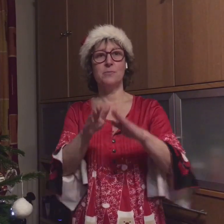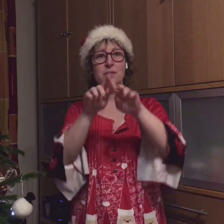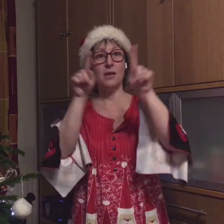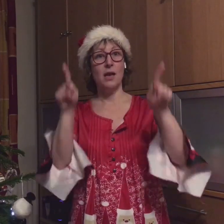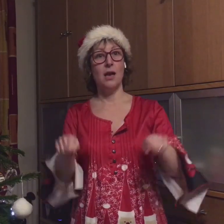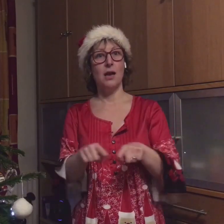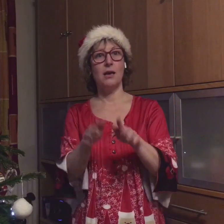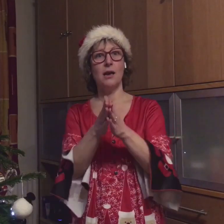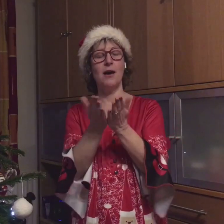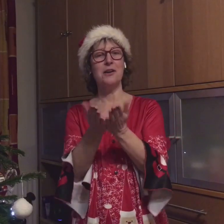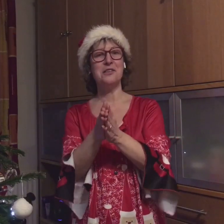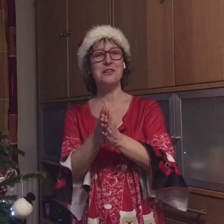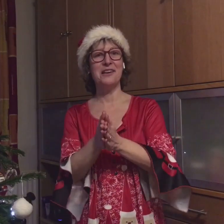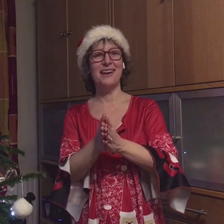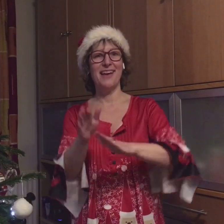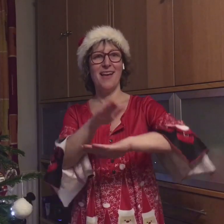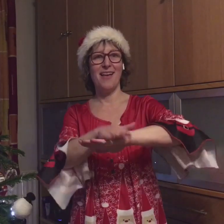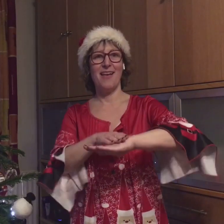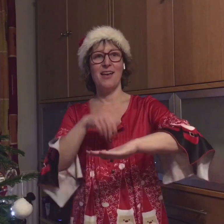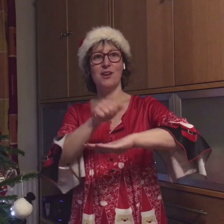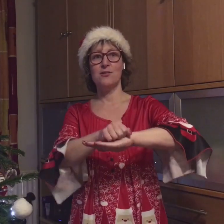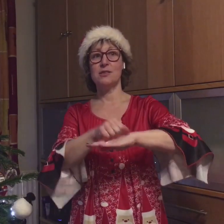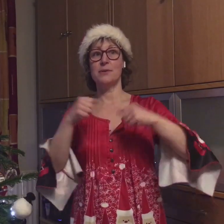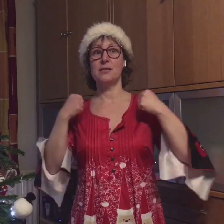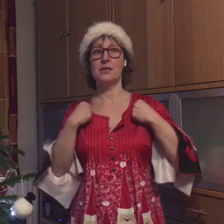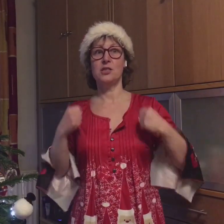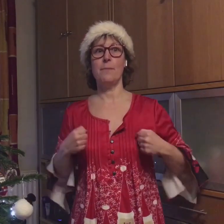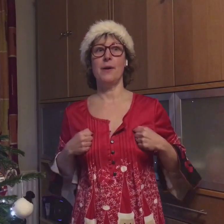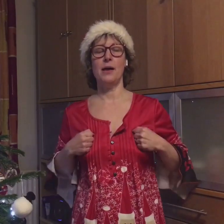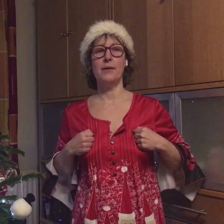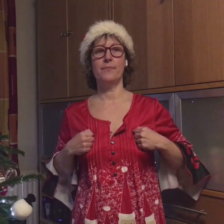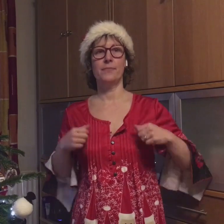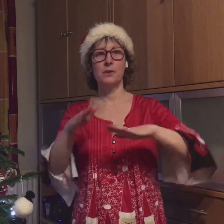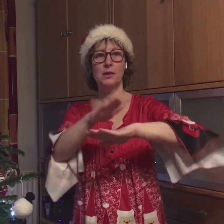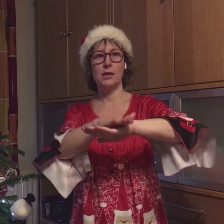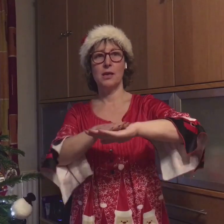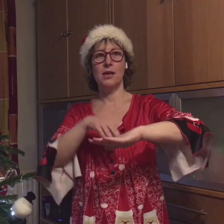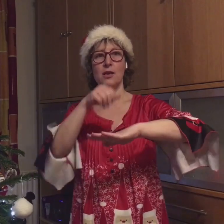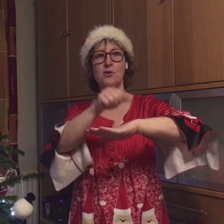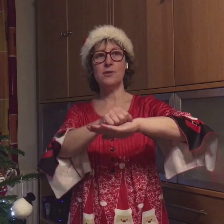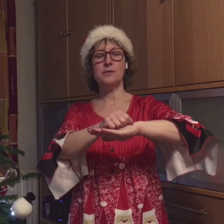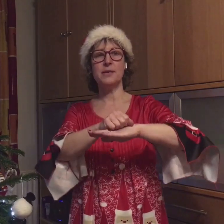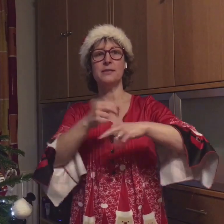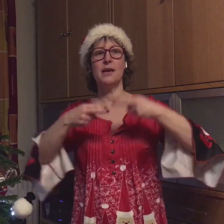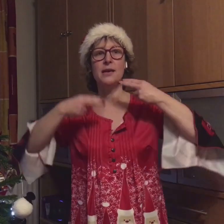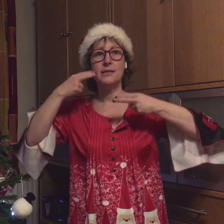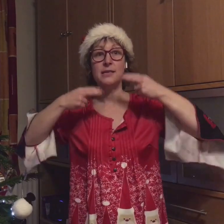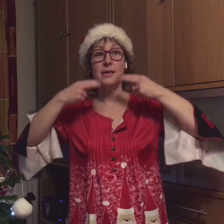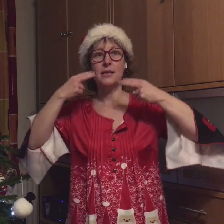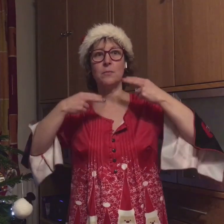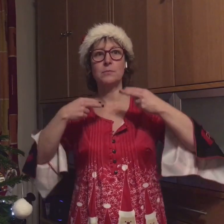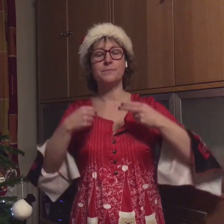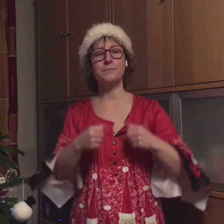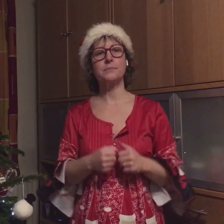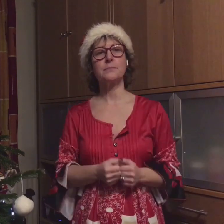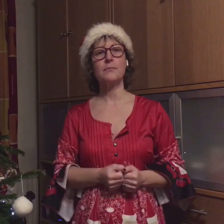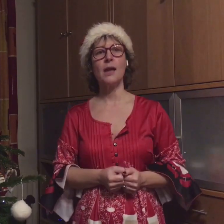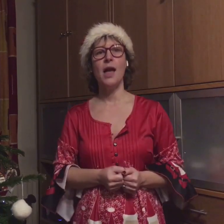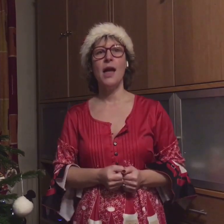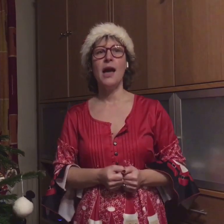Christmas card. Christmas jumper. Christmas dinner.